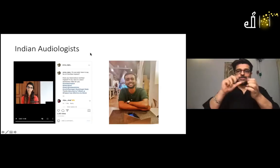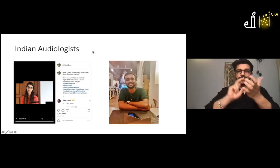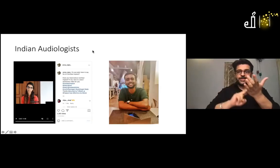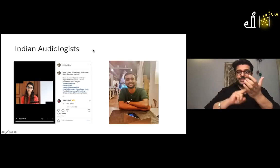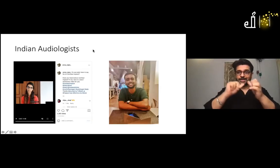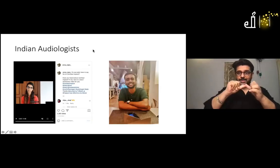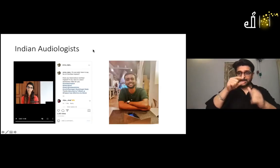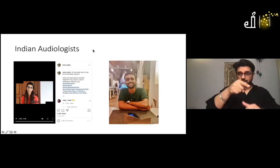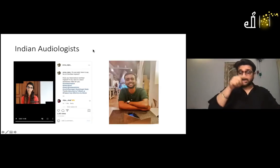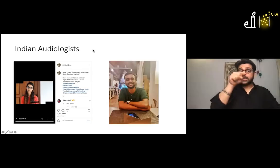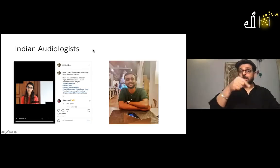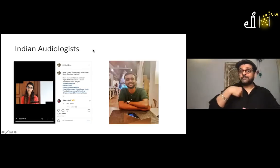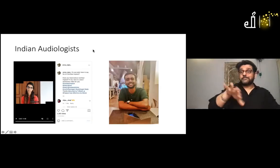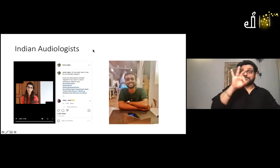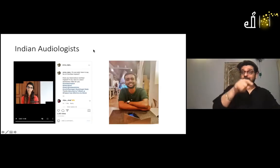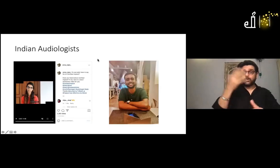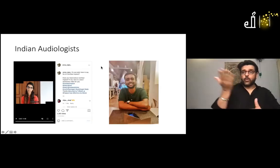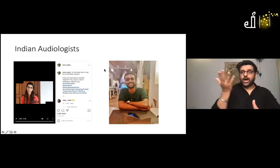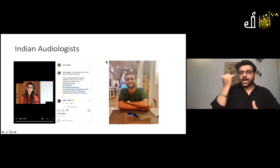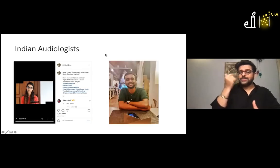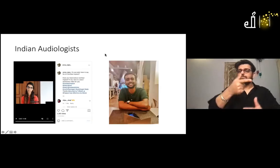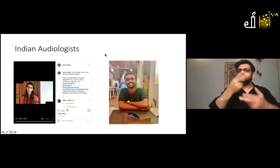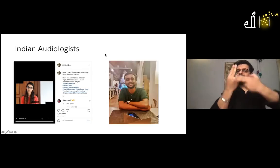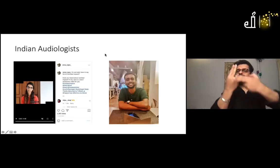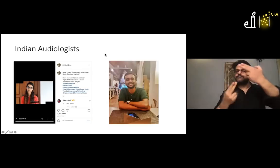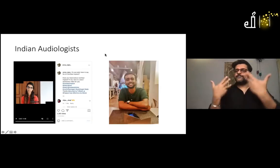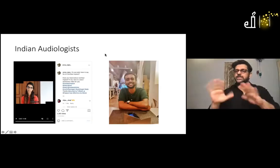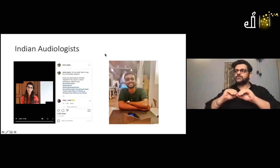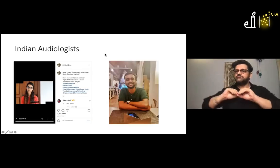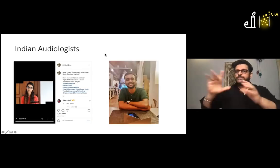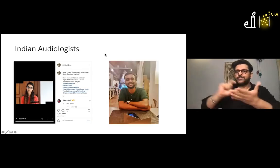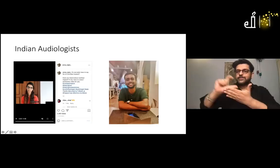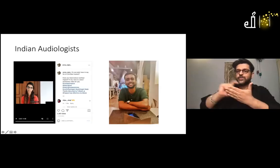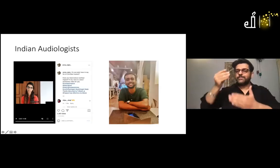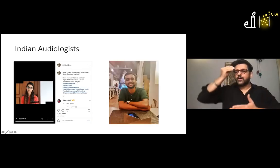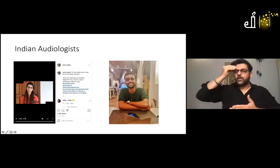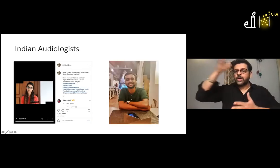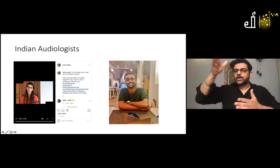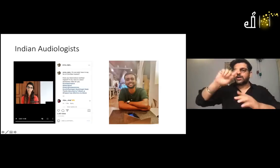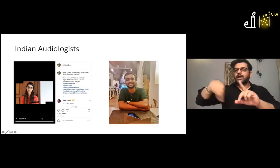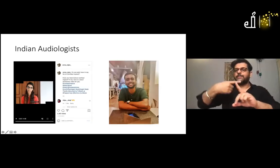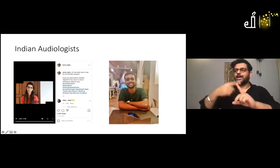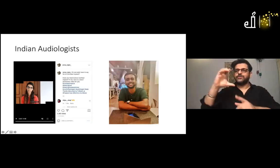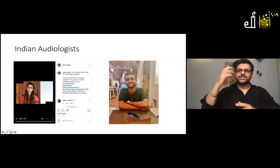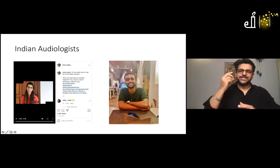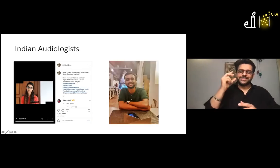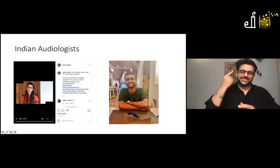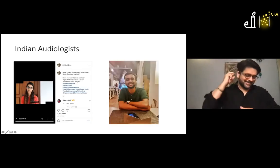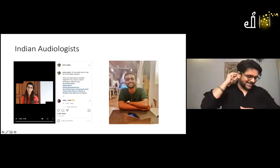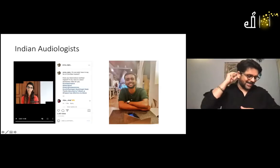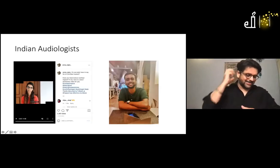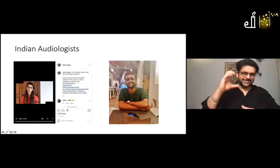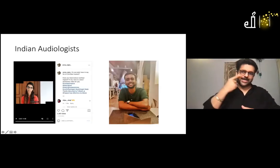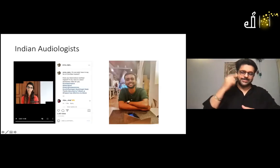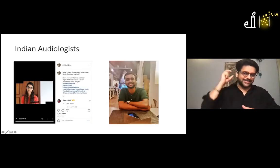one is Dr. Anna. I picked Dr. Anna because she had shared on her Instagram the awareness